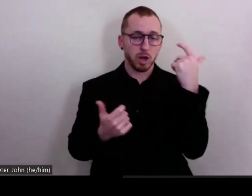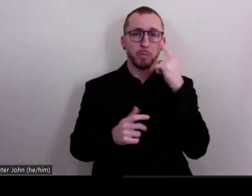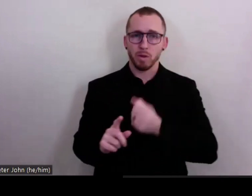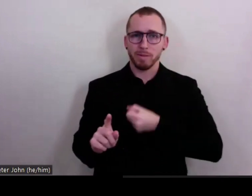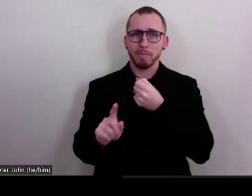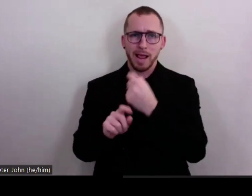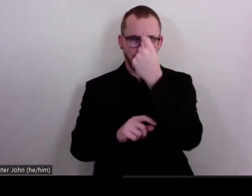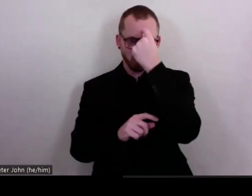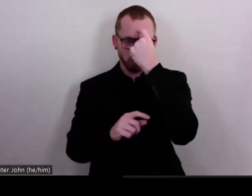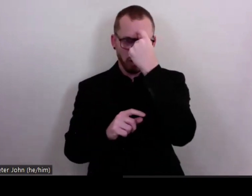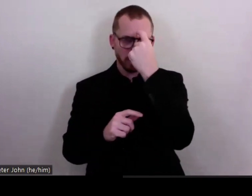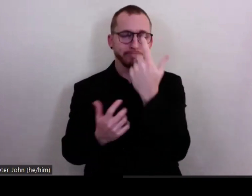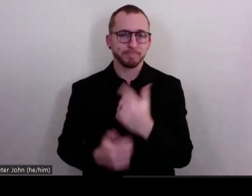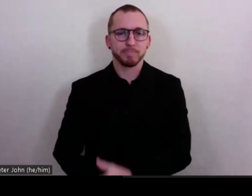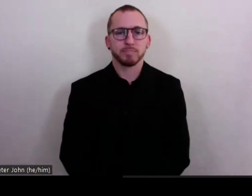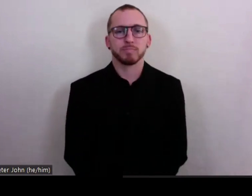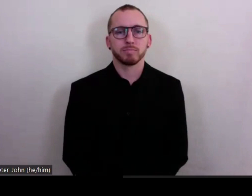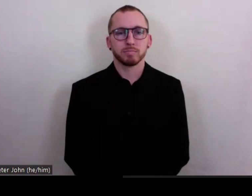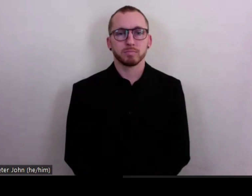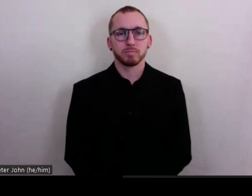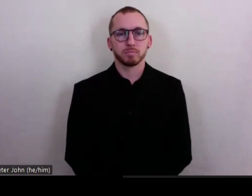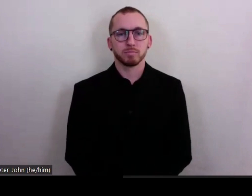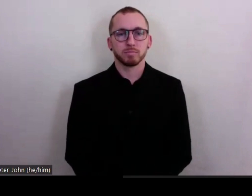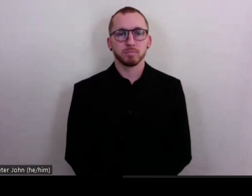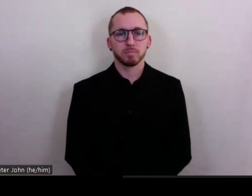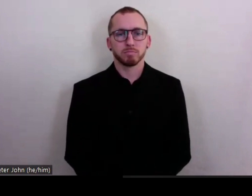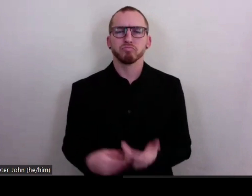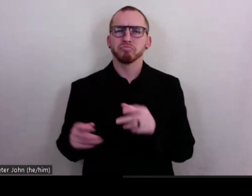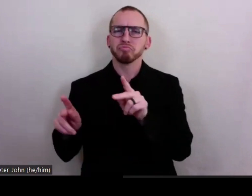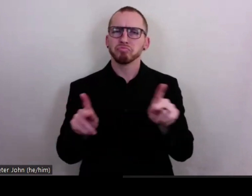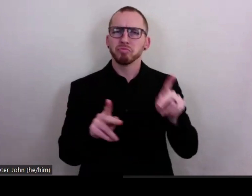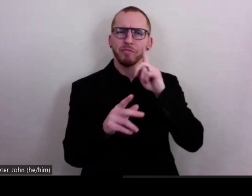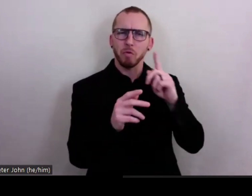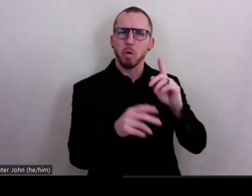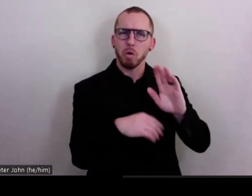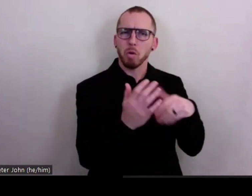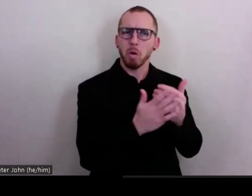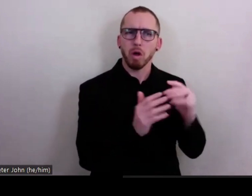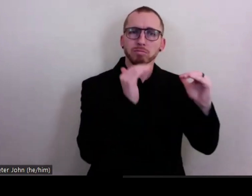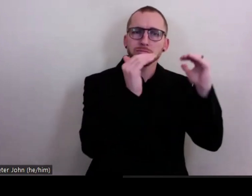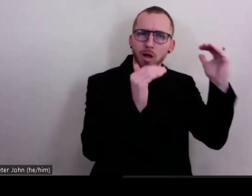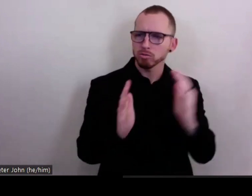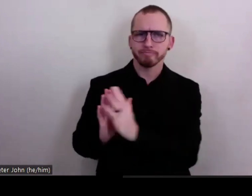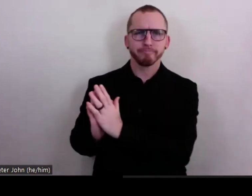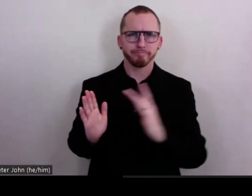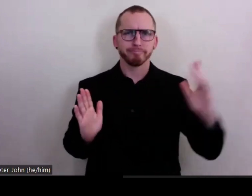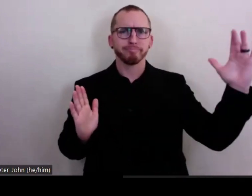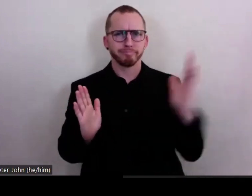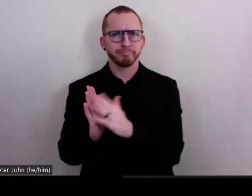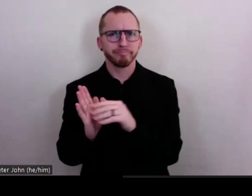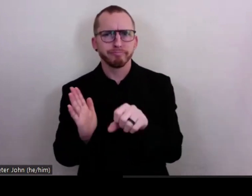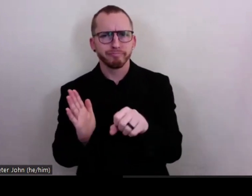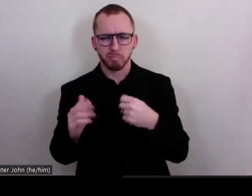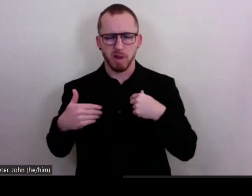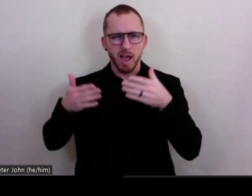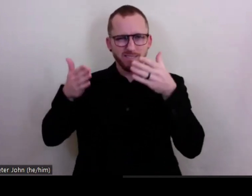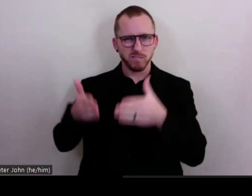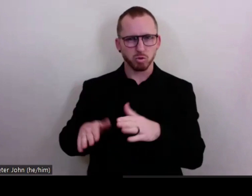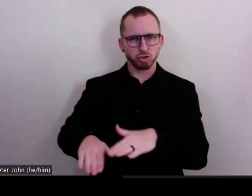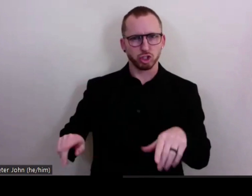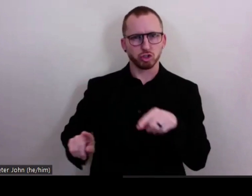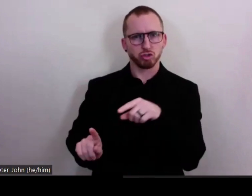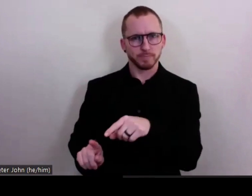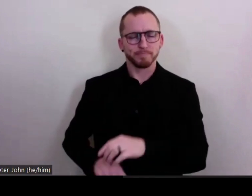at children and adolescents, I'm looking at that there's parts of their brain that sometimes that they're not using